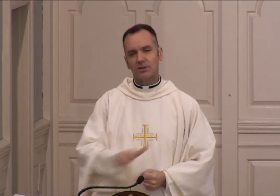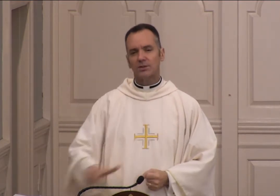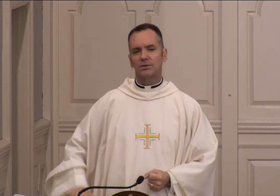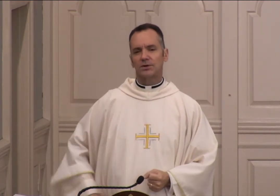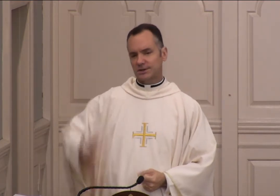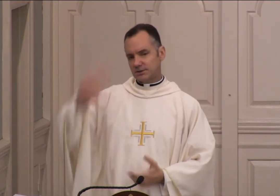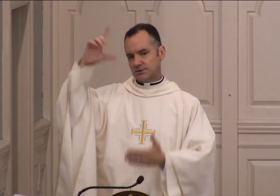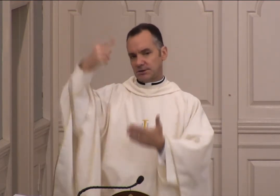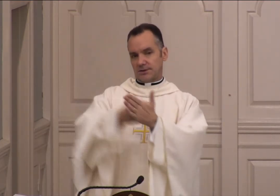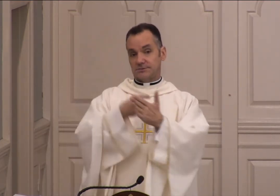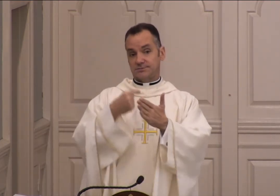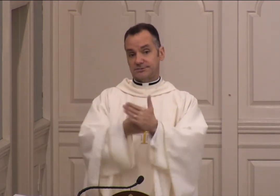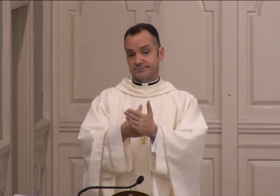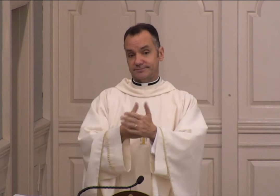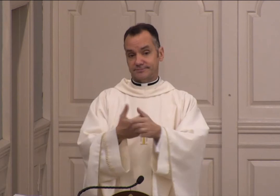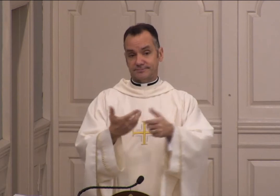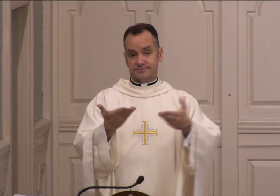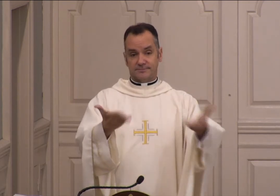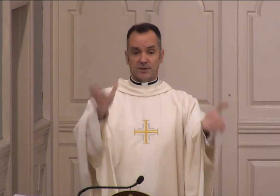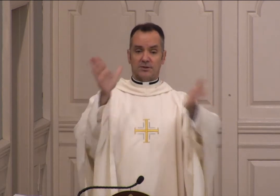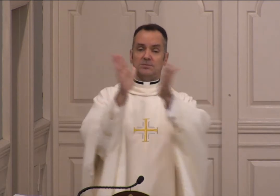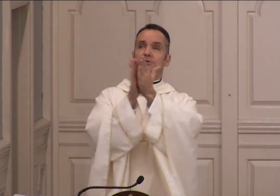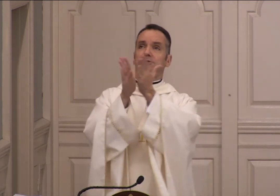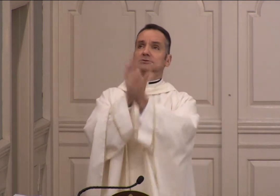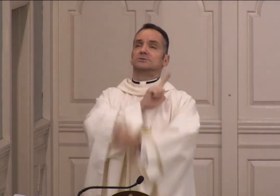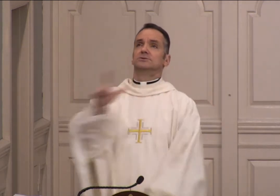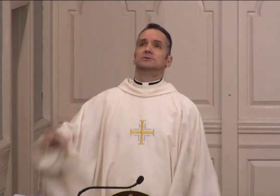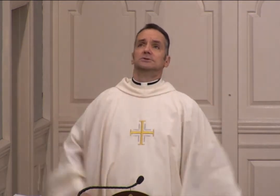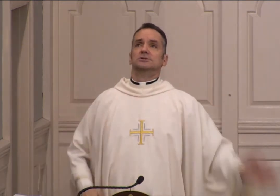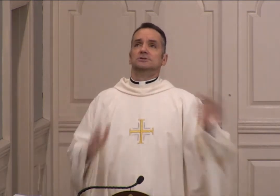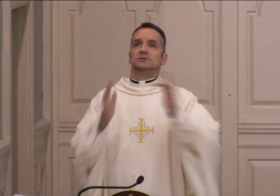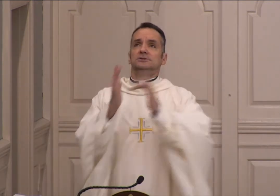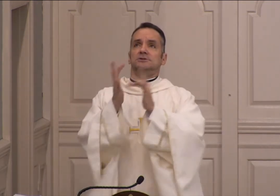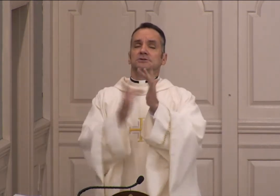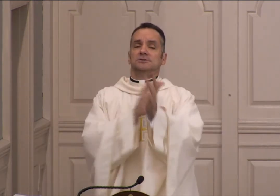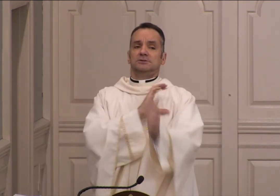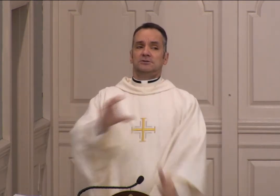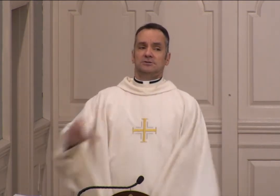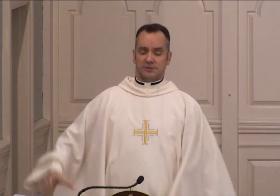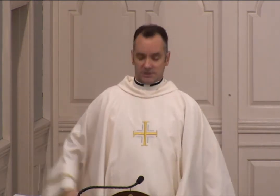This is the gospel of the Lord. Praise be to you, Lord Jesus Christ.